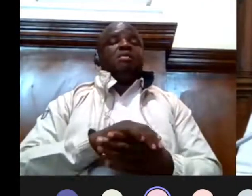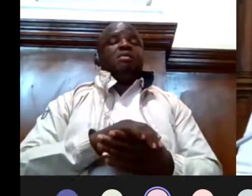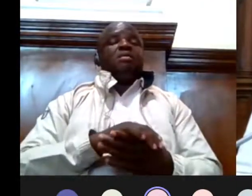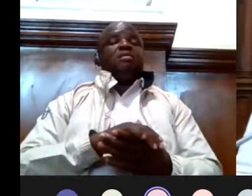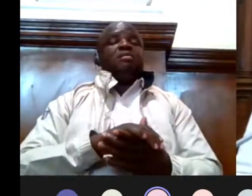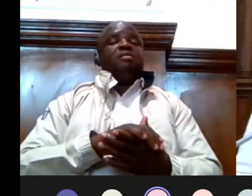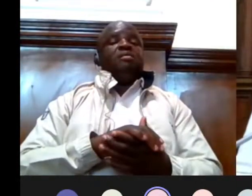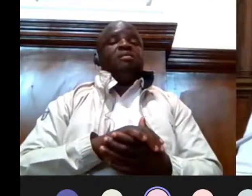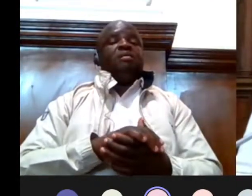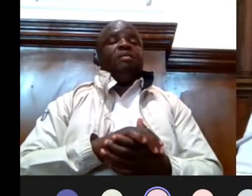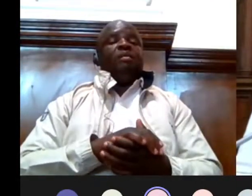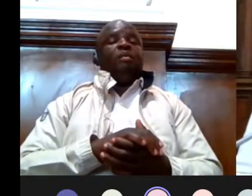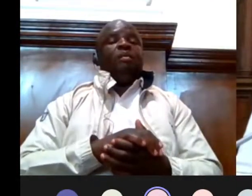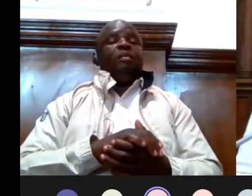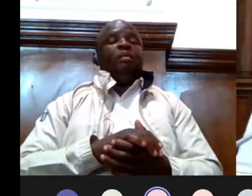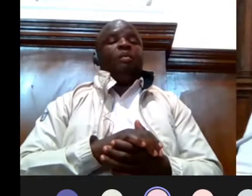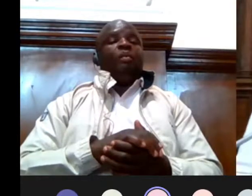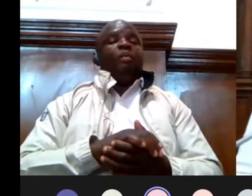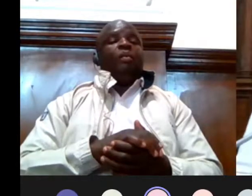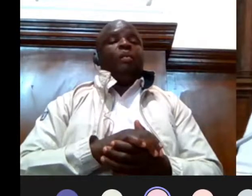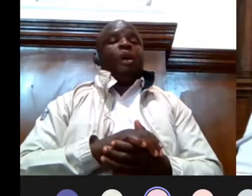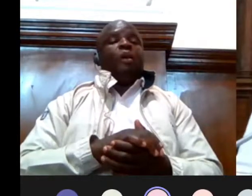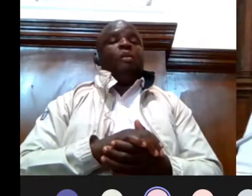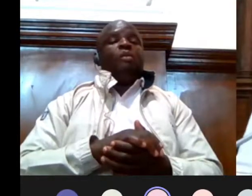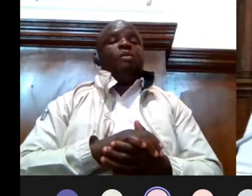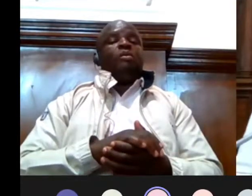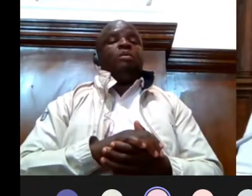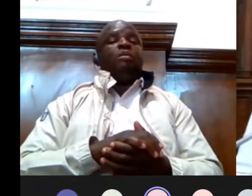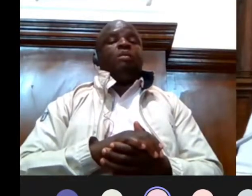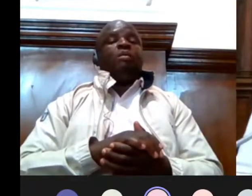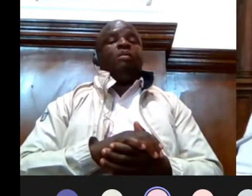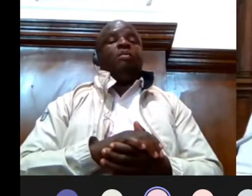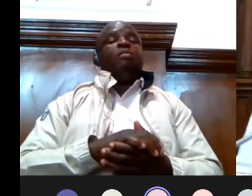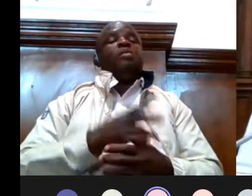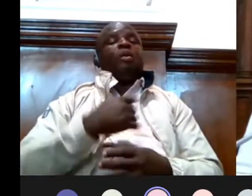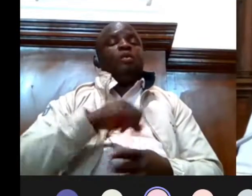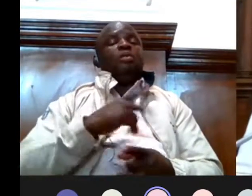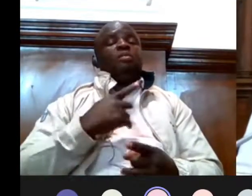reprehensible. We must therefore confront vaccine